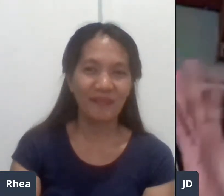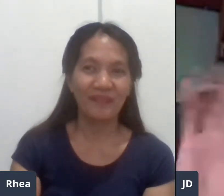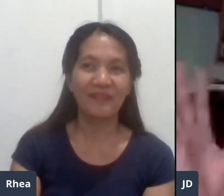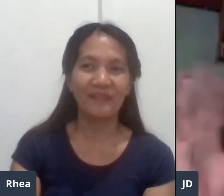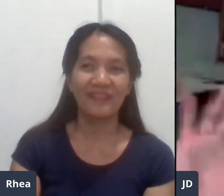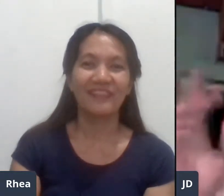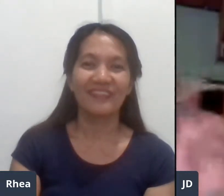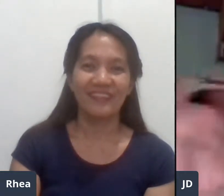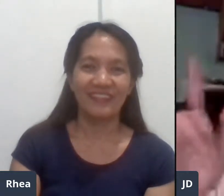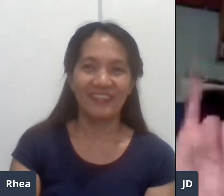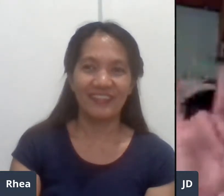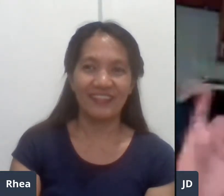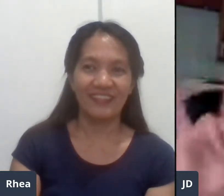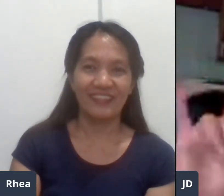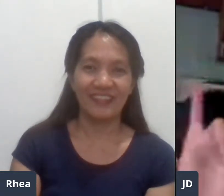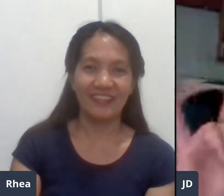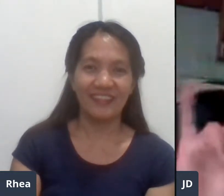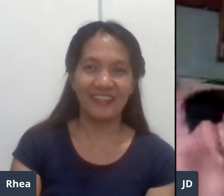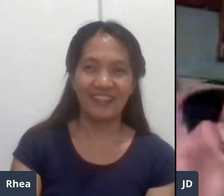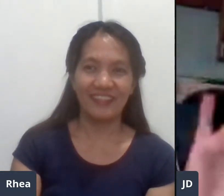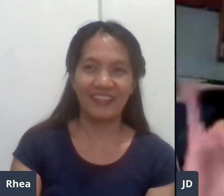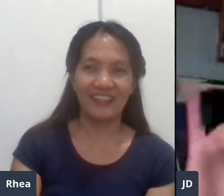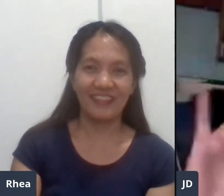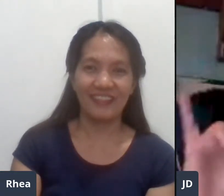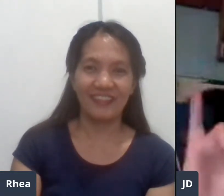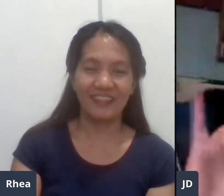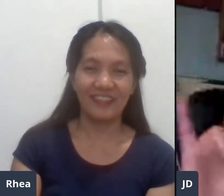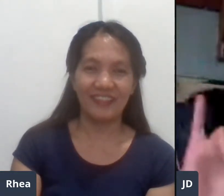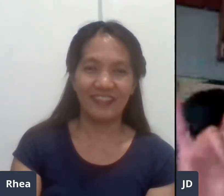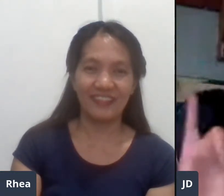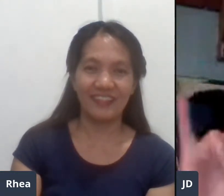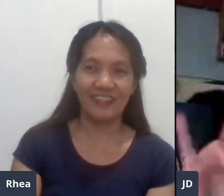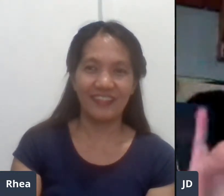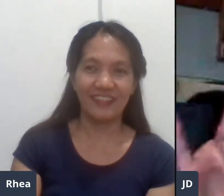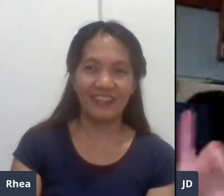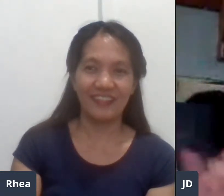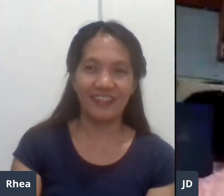Ganyan. And